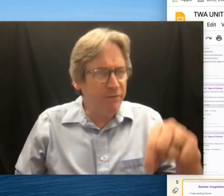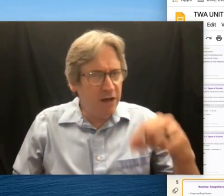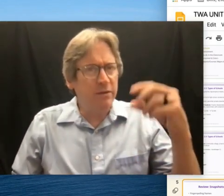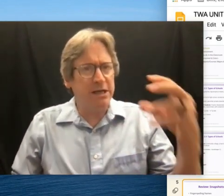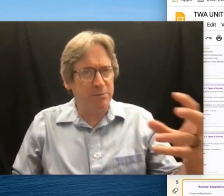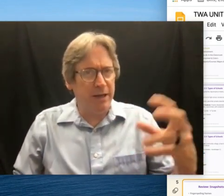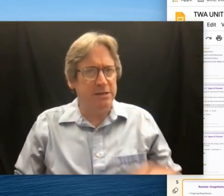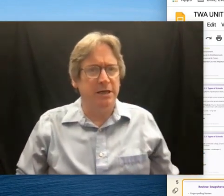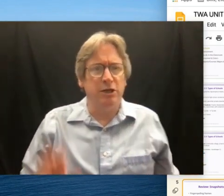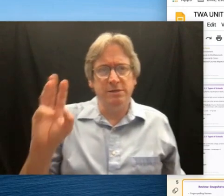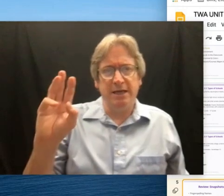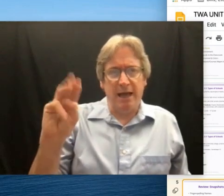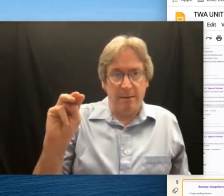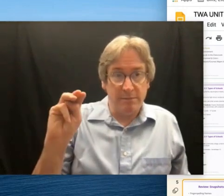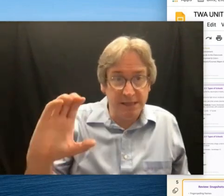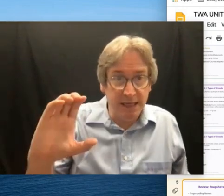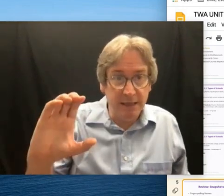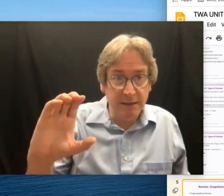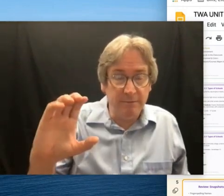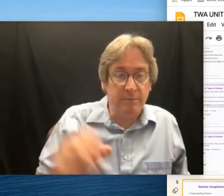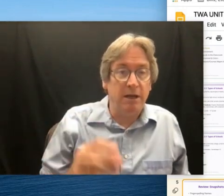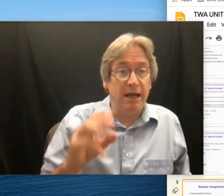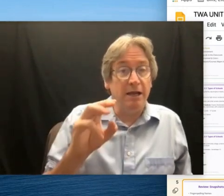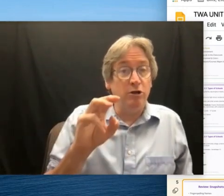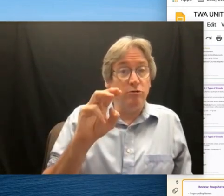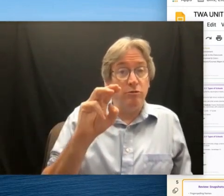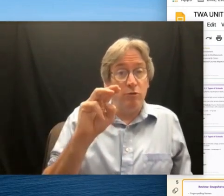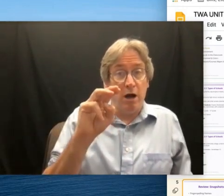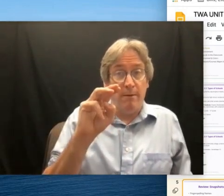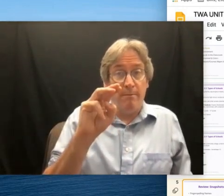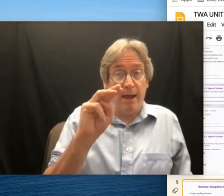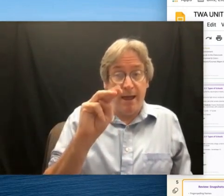The video that explains it using MC,